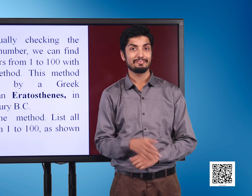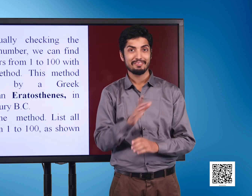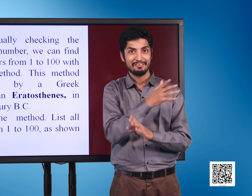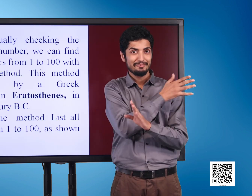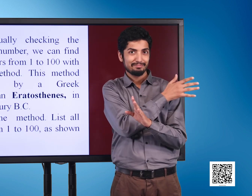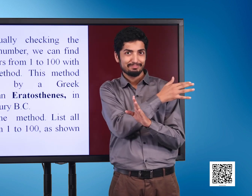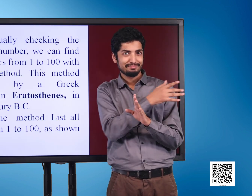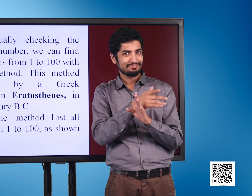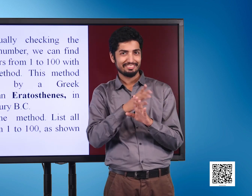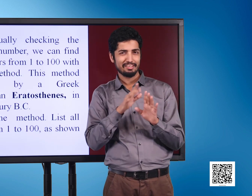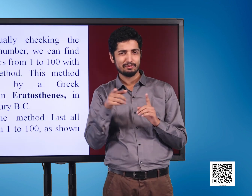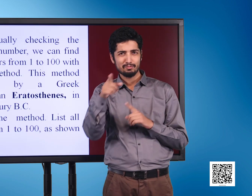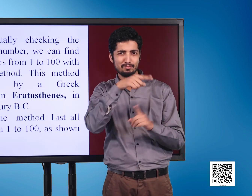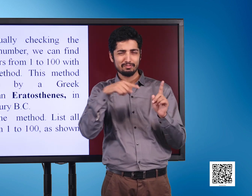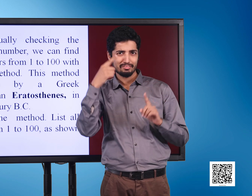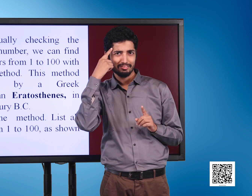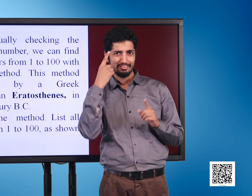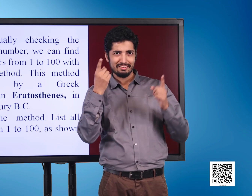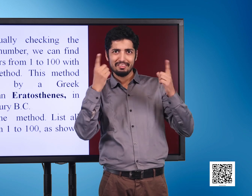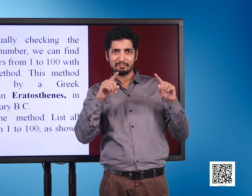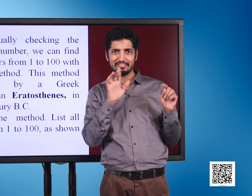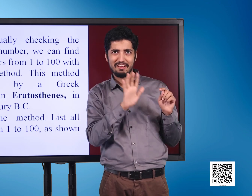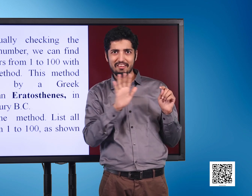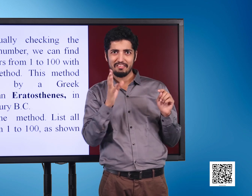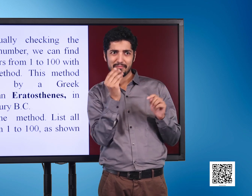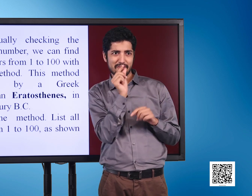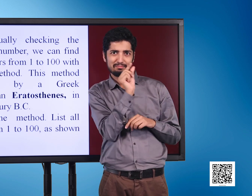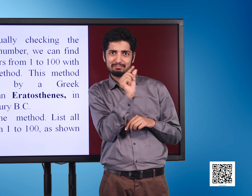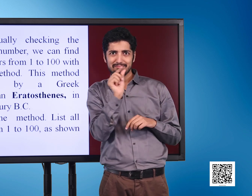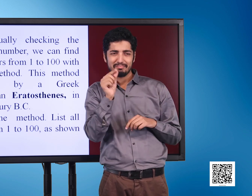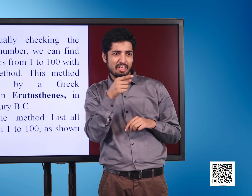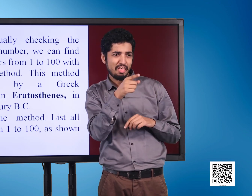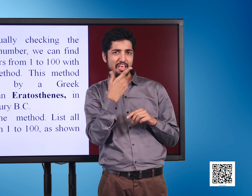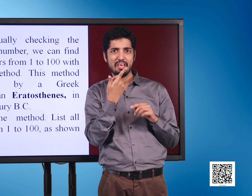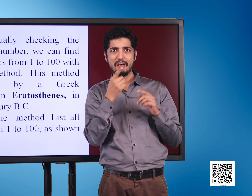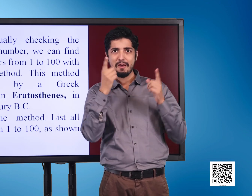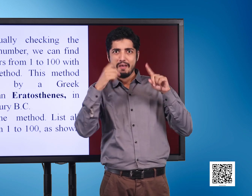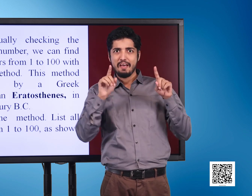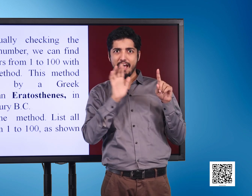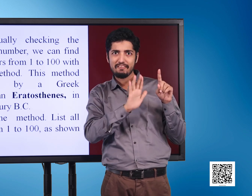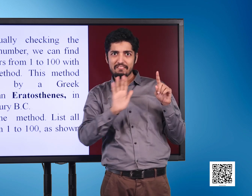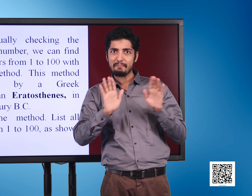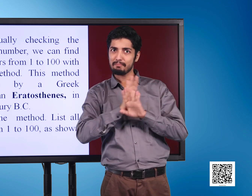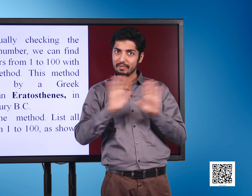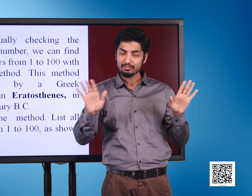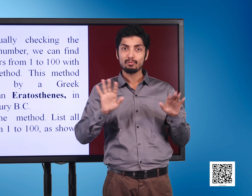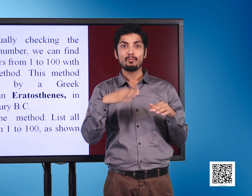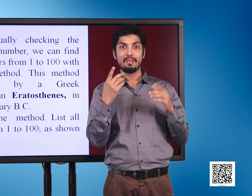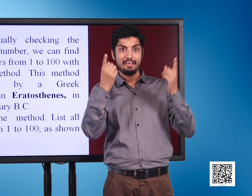Without actually checking the factors of a number, we can find prime numbers from 1 to 100 with an